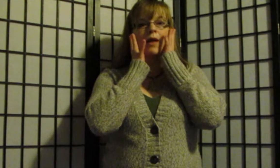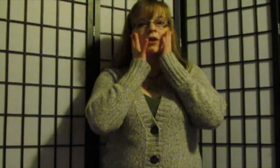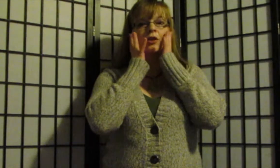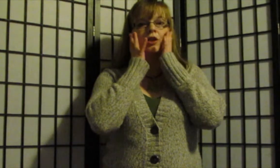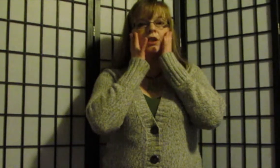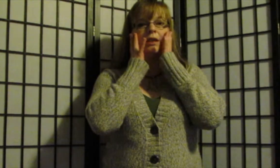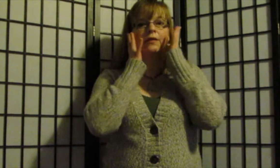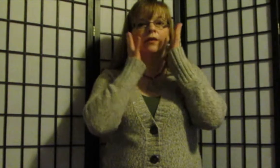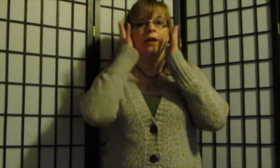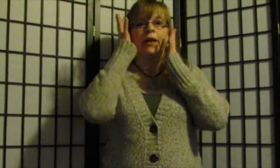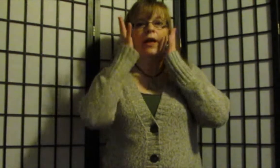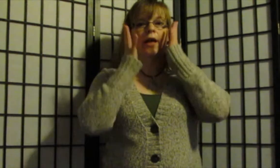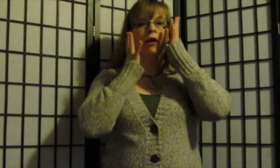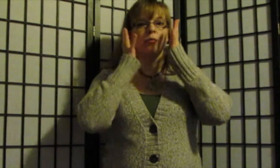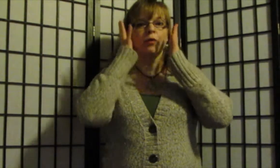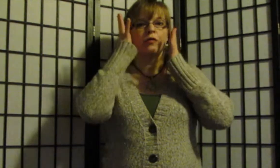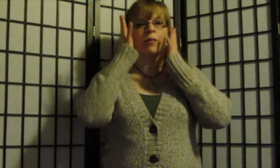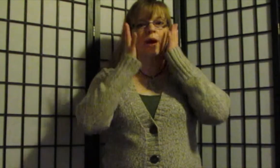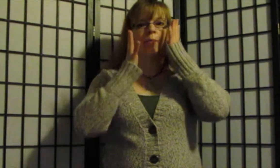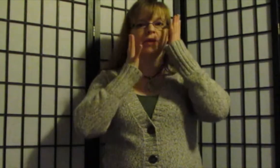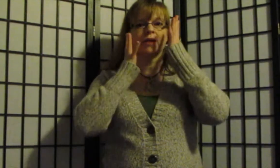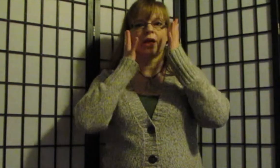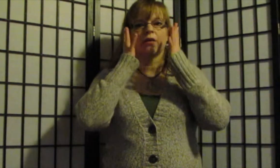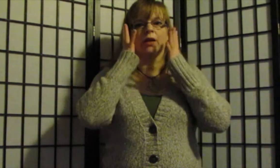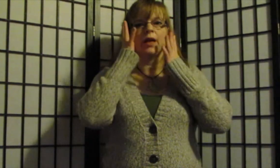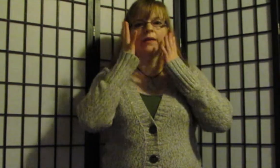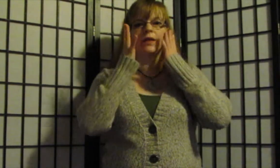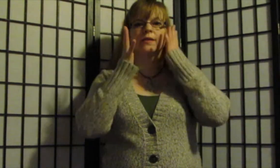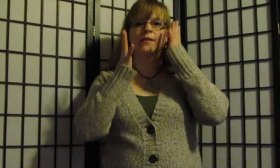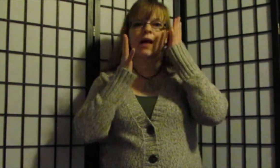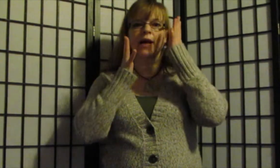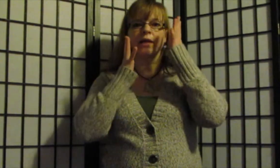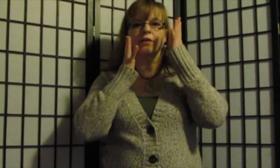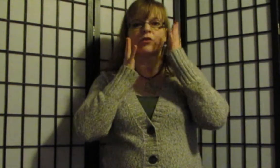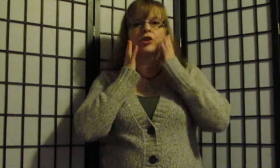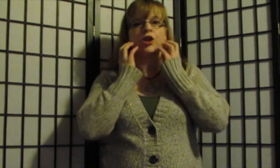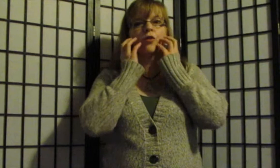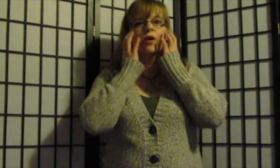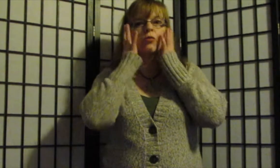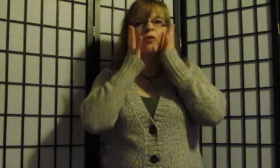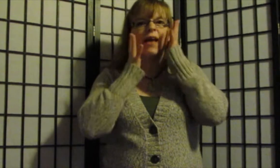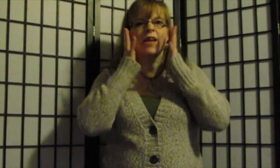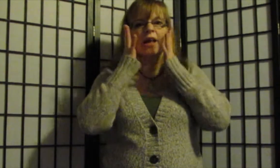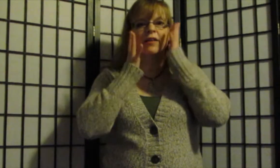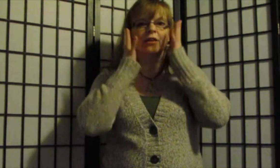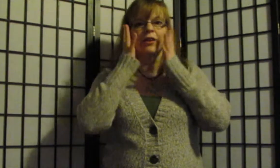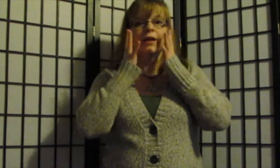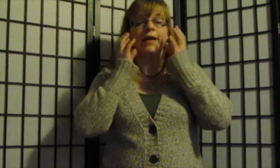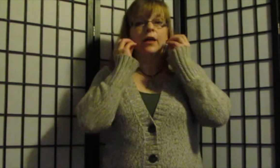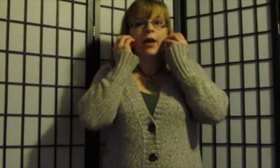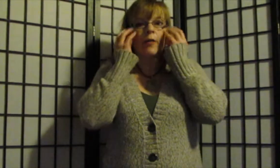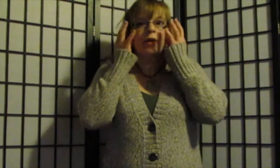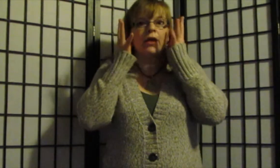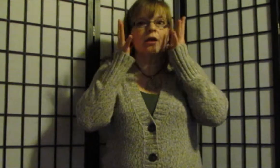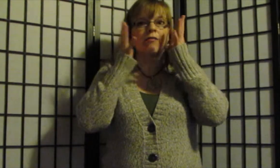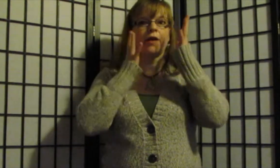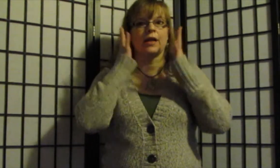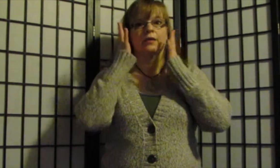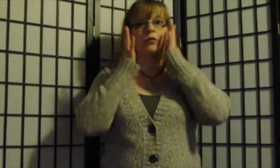your cheeks and move them up and down. And this sign is to show the red color coming in our face when